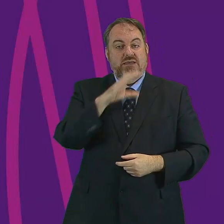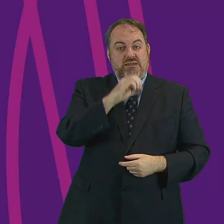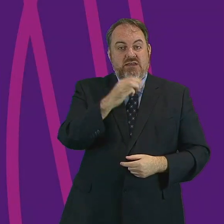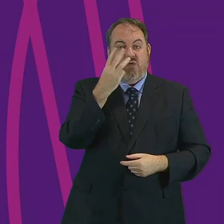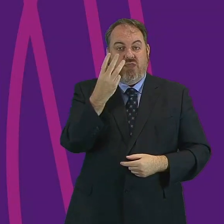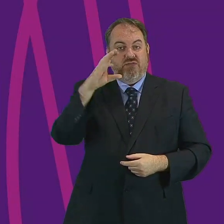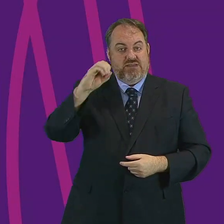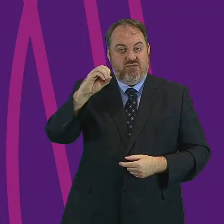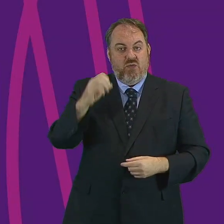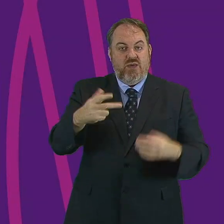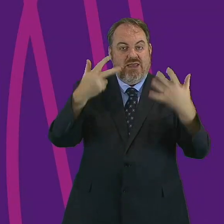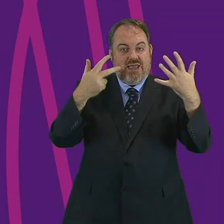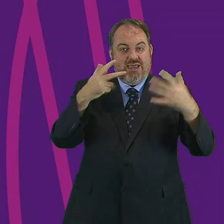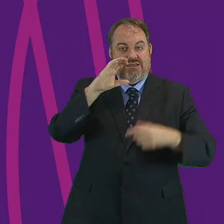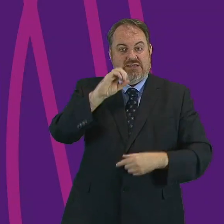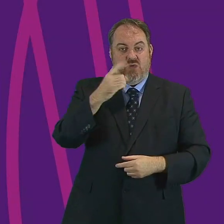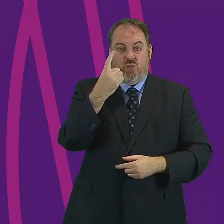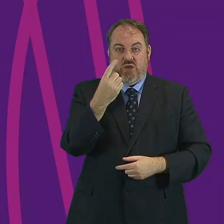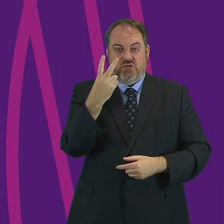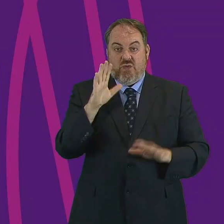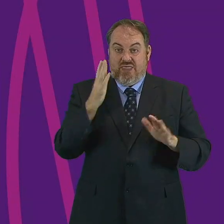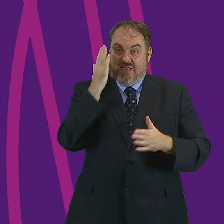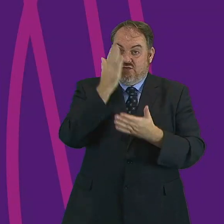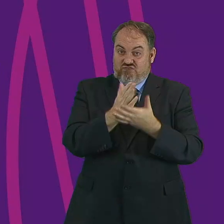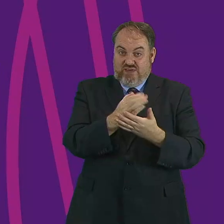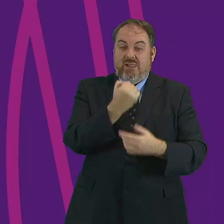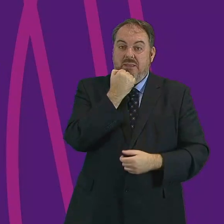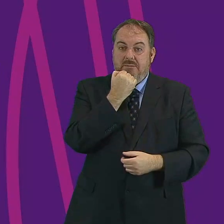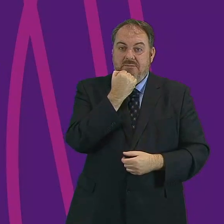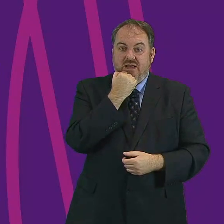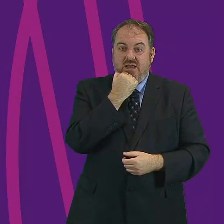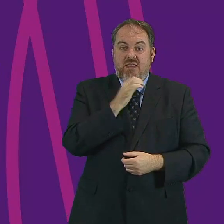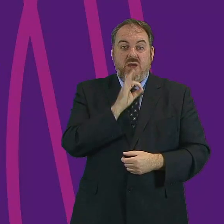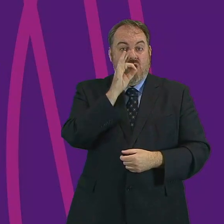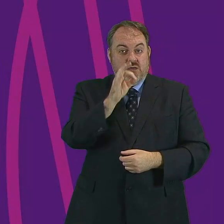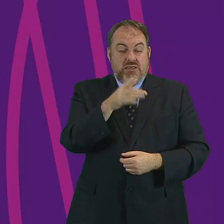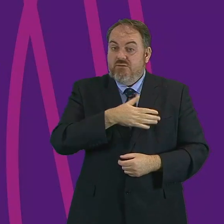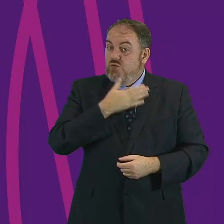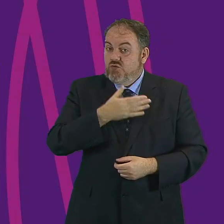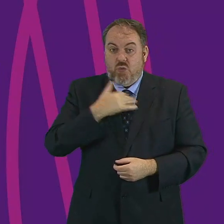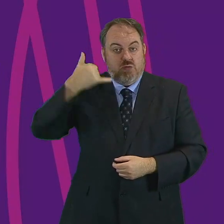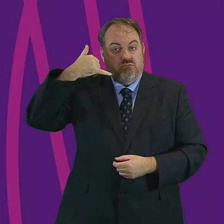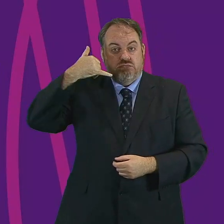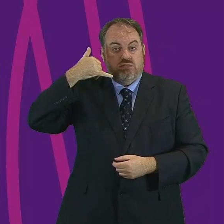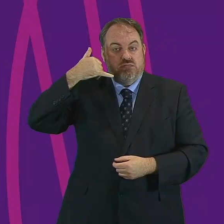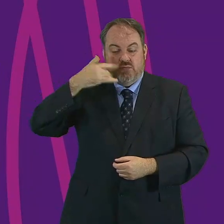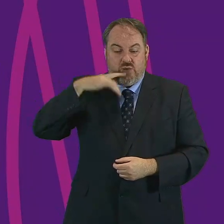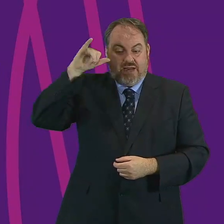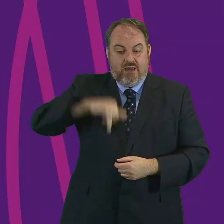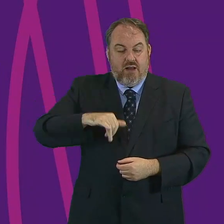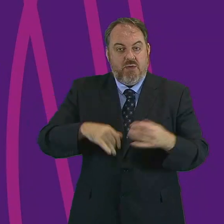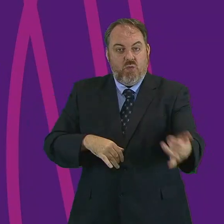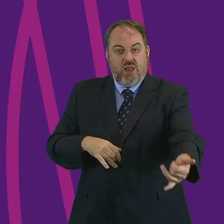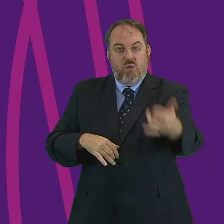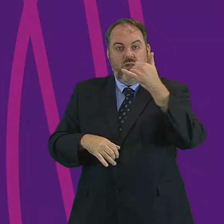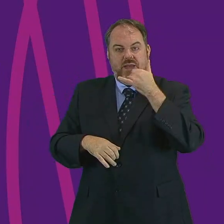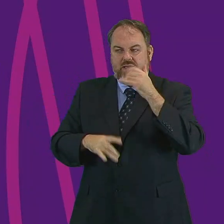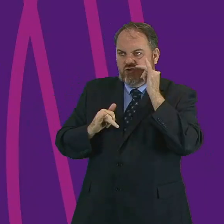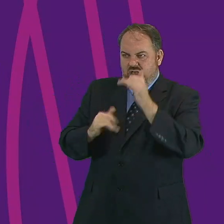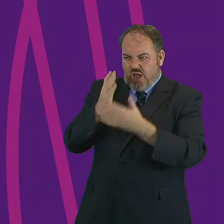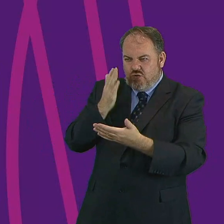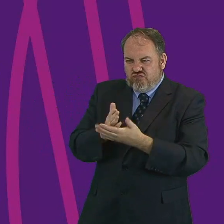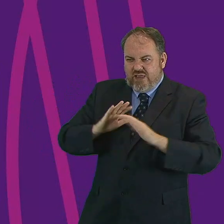disgraceful. Let me be clear, I addressed this the other day, and I think it is really important for people to understand what a legitimate contact tracer